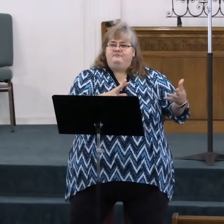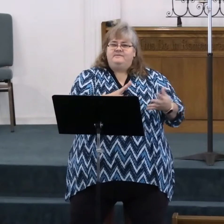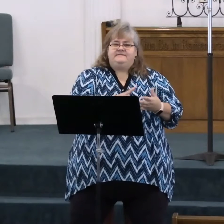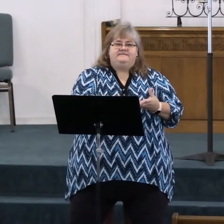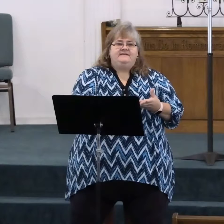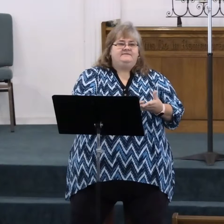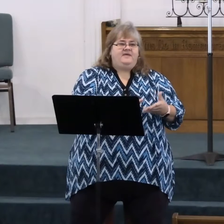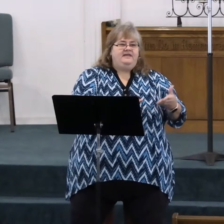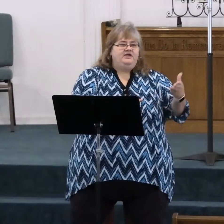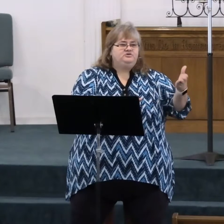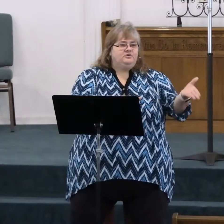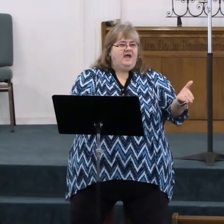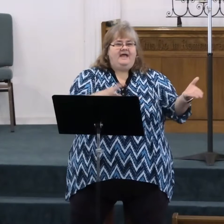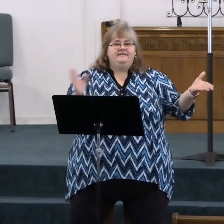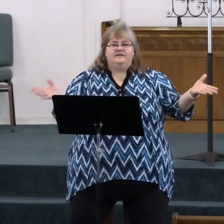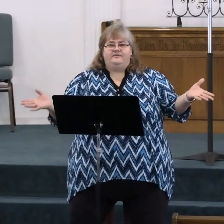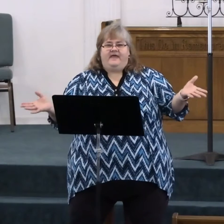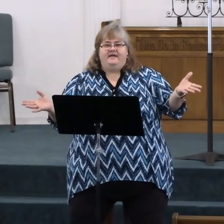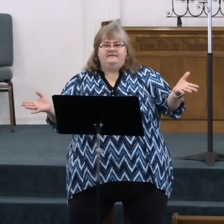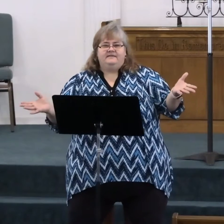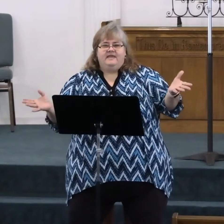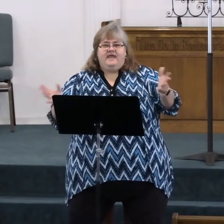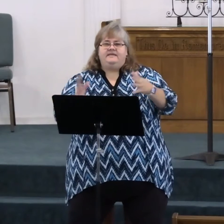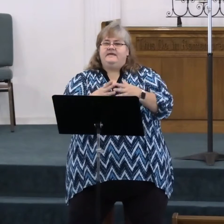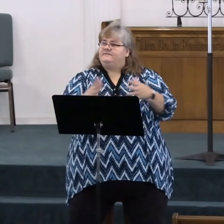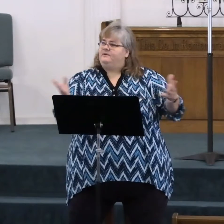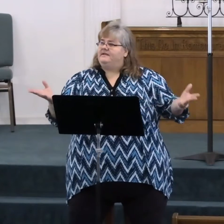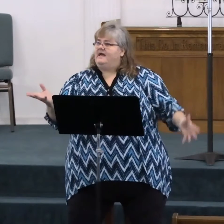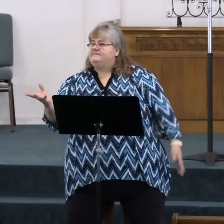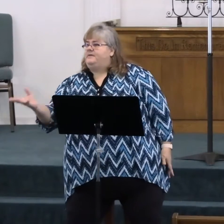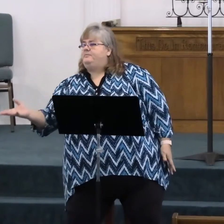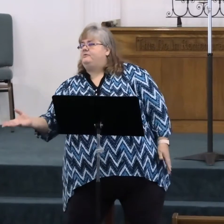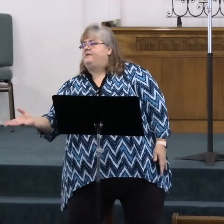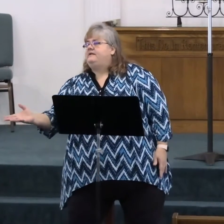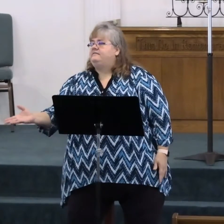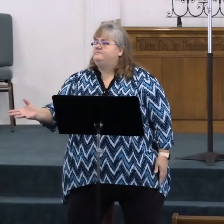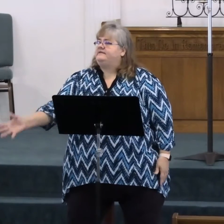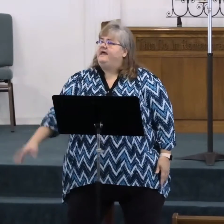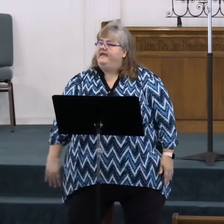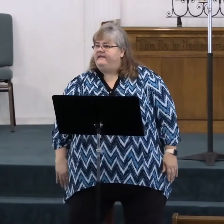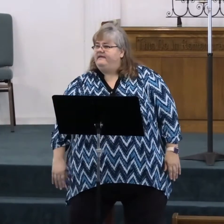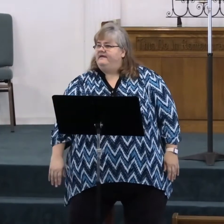rifles and things of that nature? I didn't know that. And guess what, guys? People are finding them today.